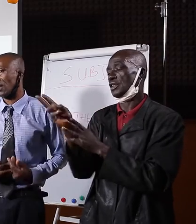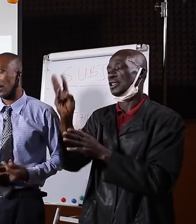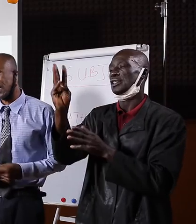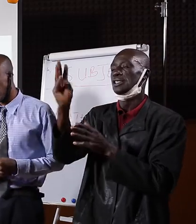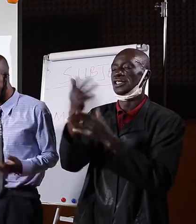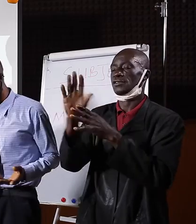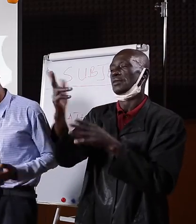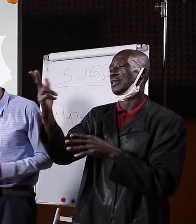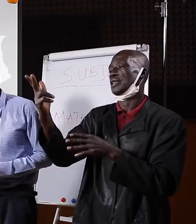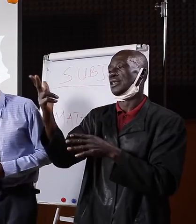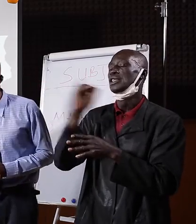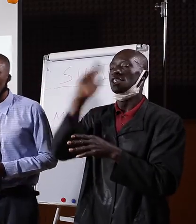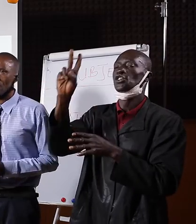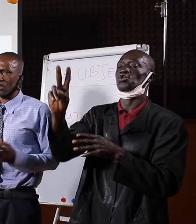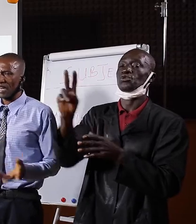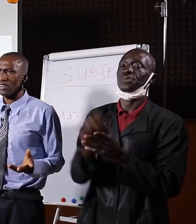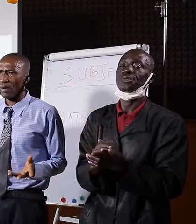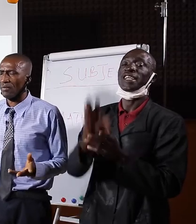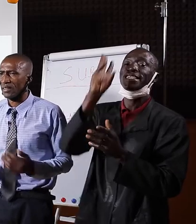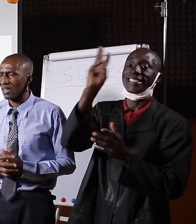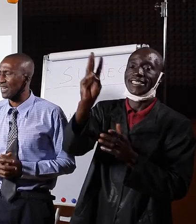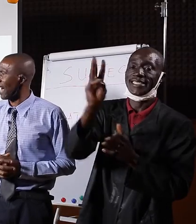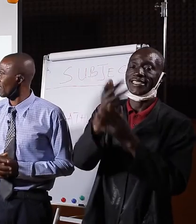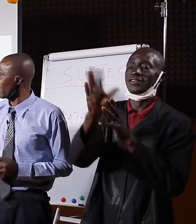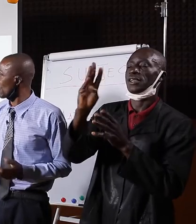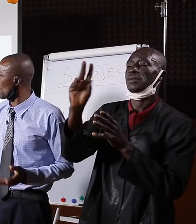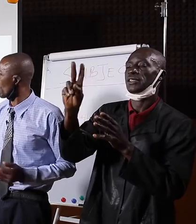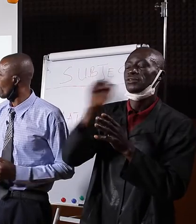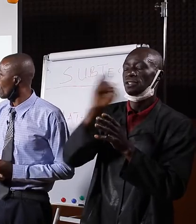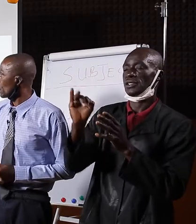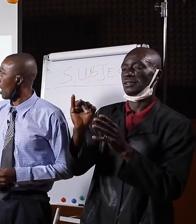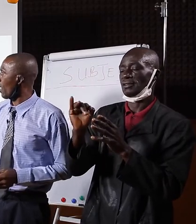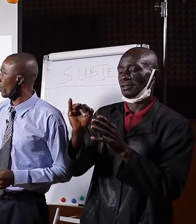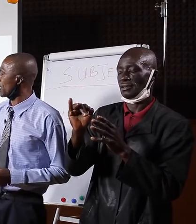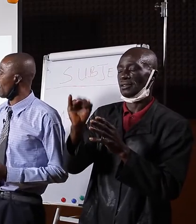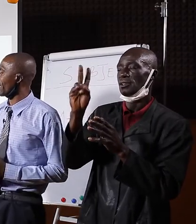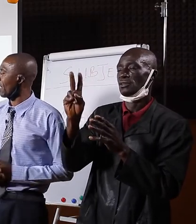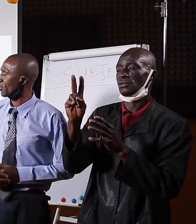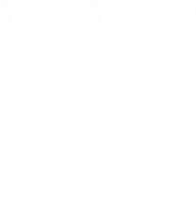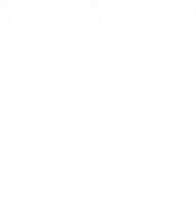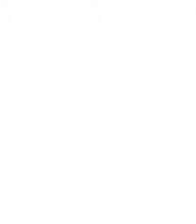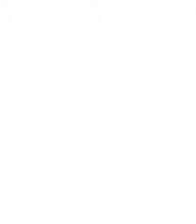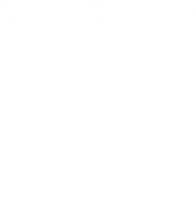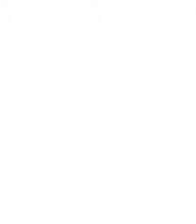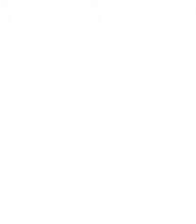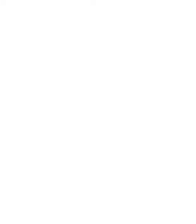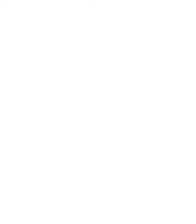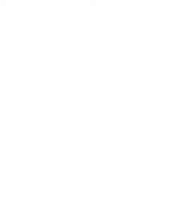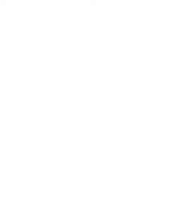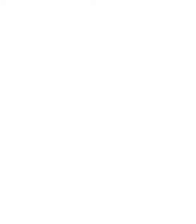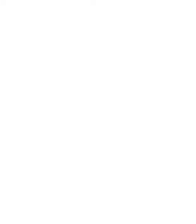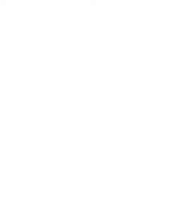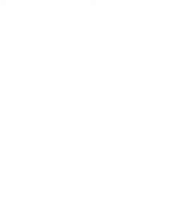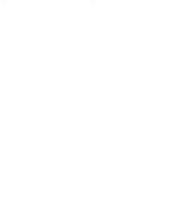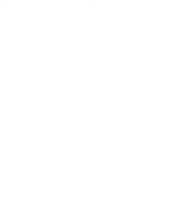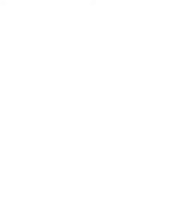divided by 3, the answer is 2. 6 divided by 3, the answer is 2. So our equation becomes 1 over y